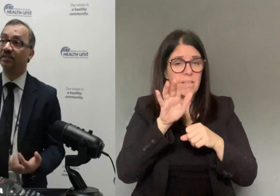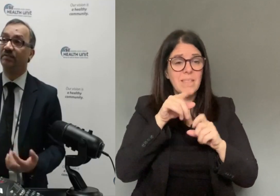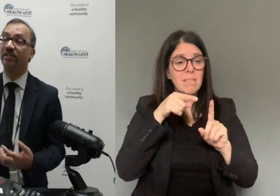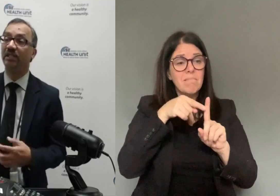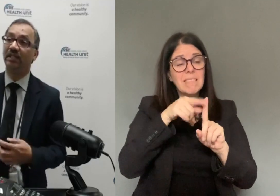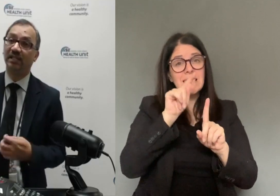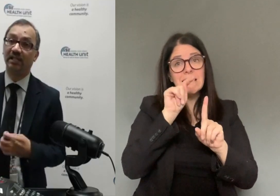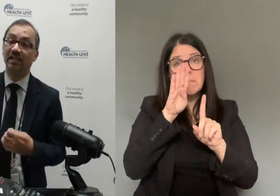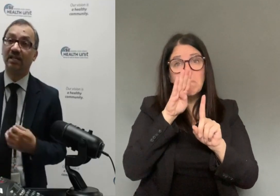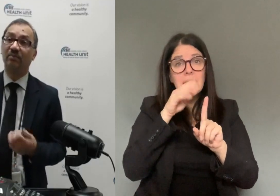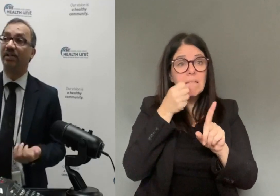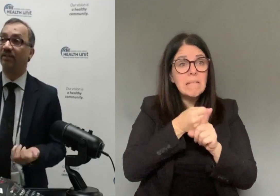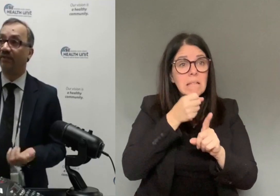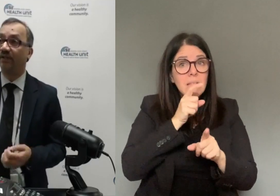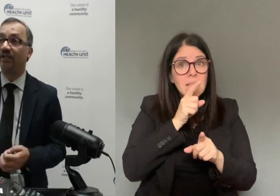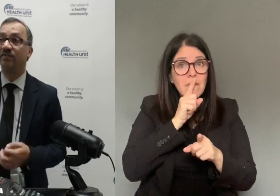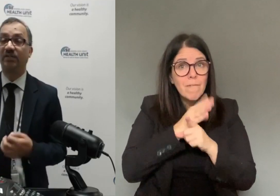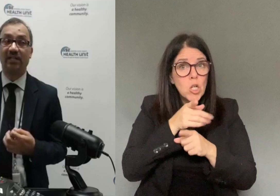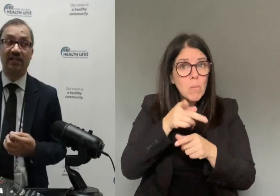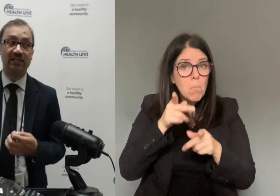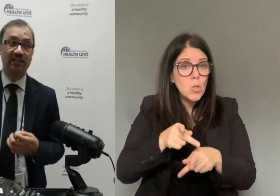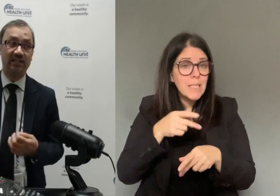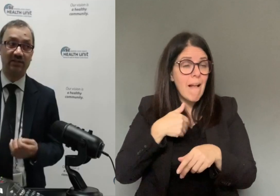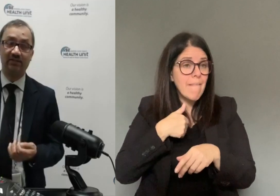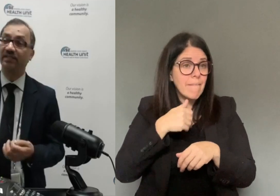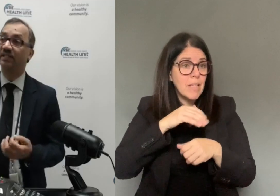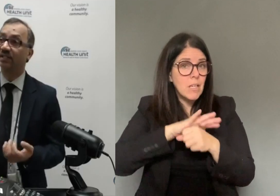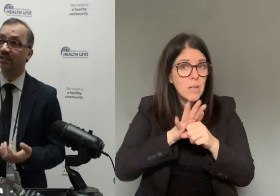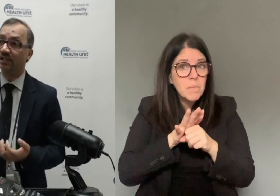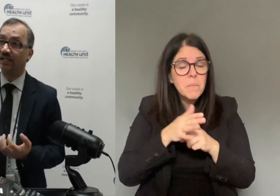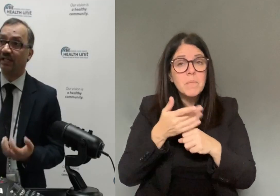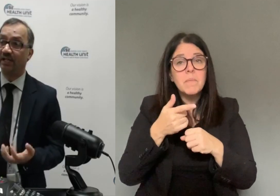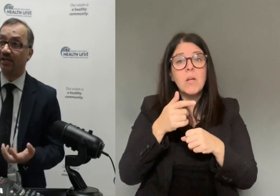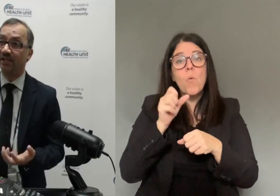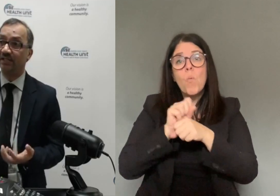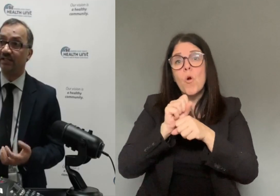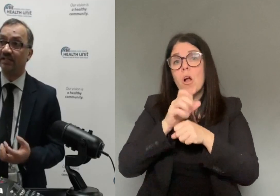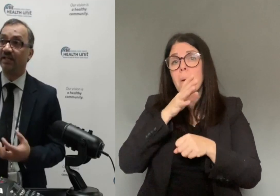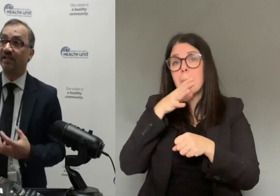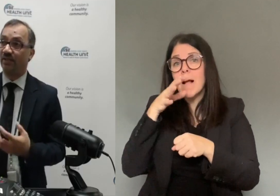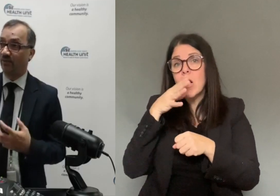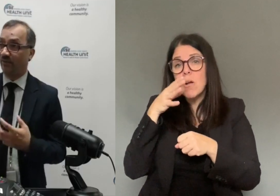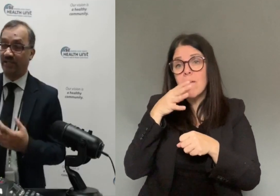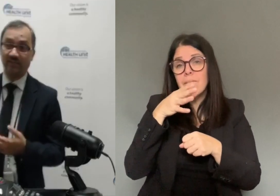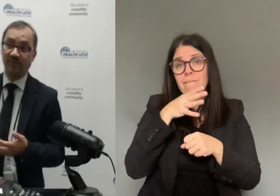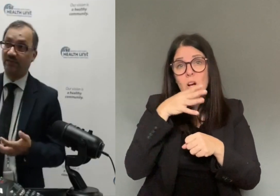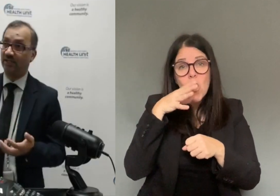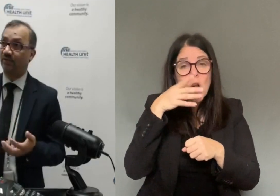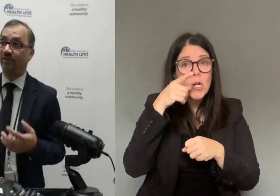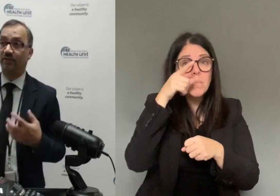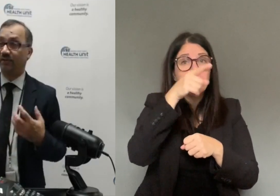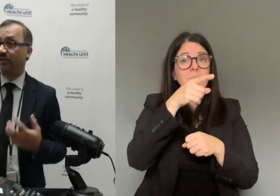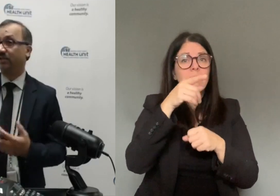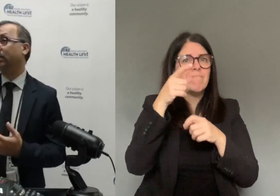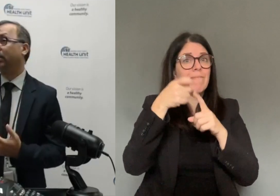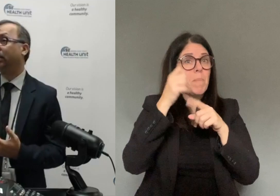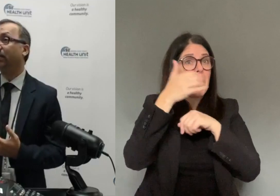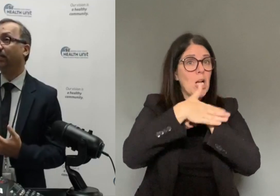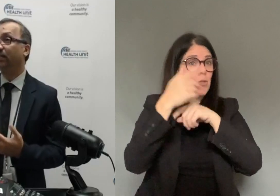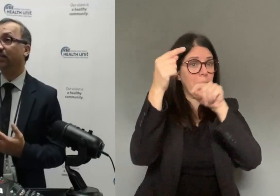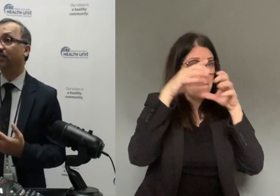for TB in migrant farms, in the university and colleges. We reach out to all